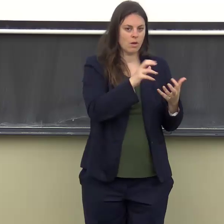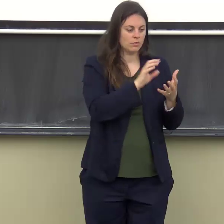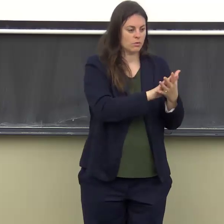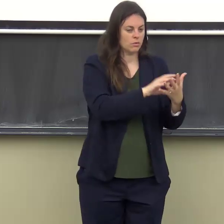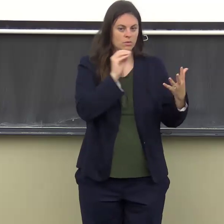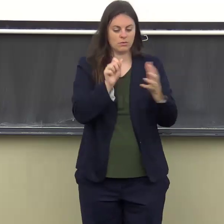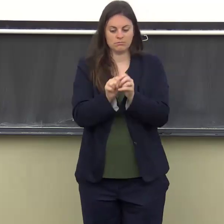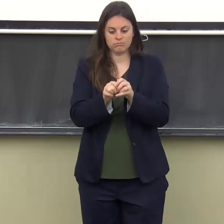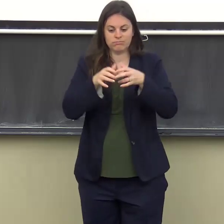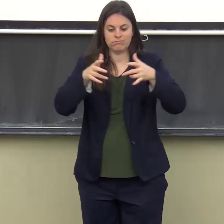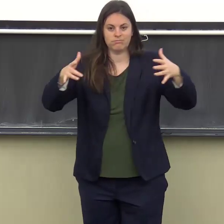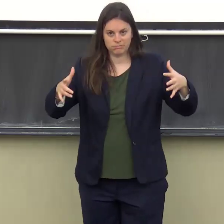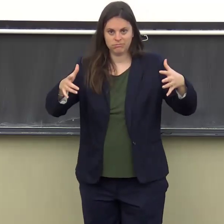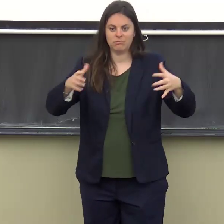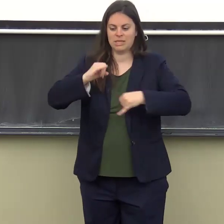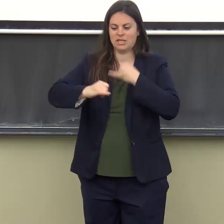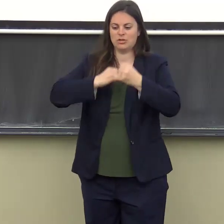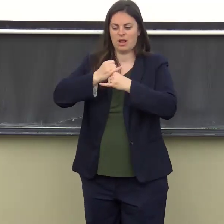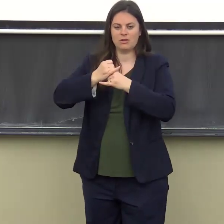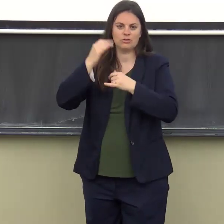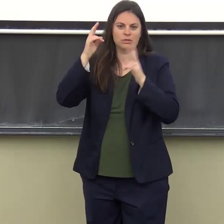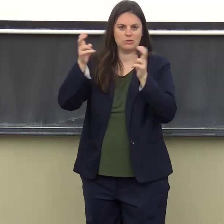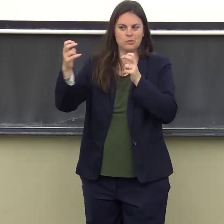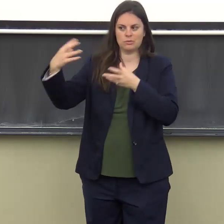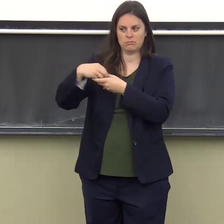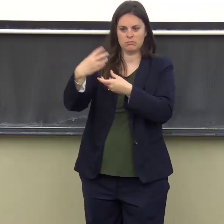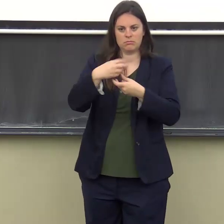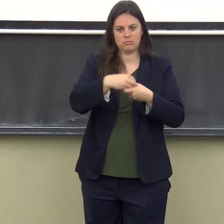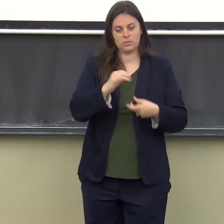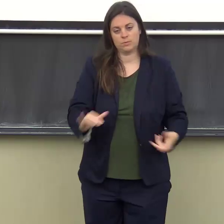considers international issues.